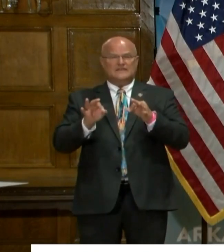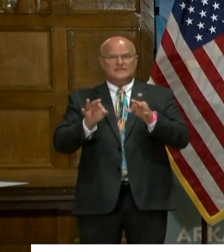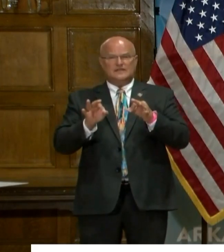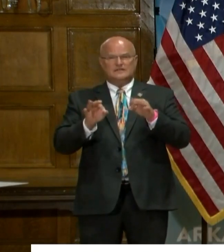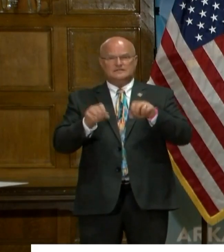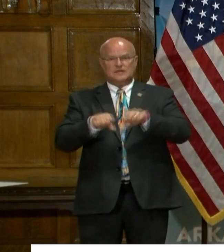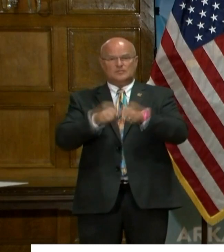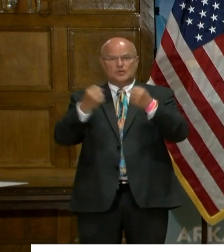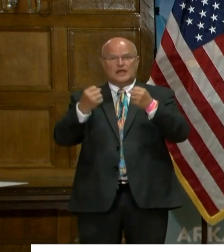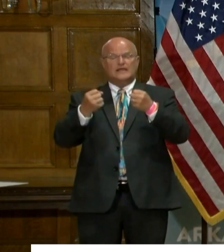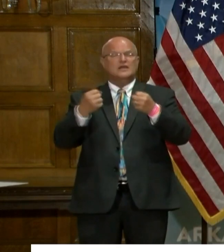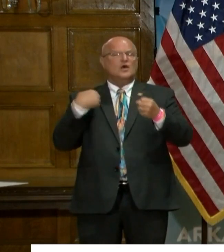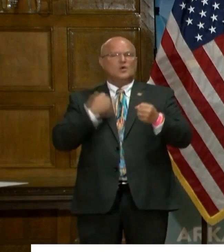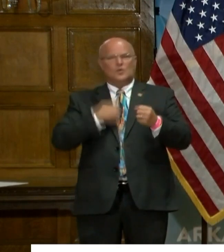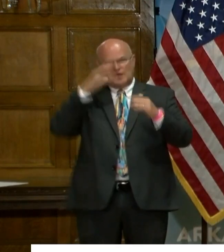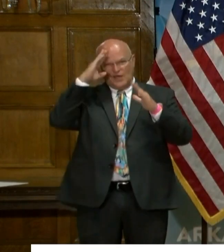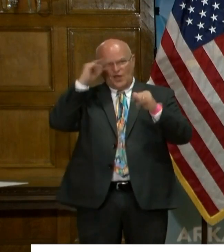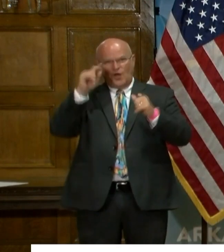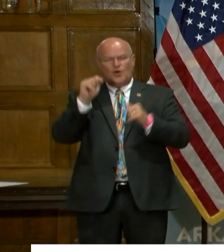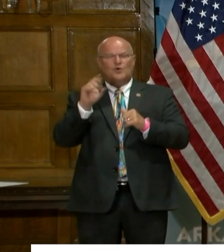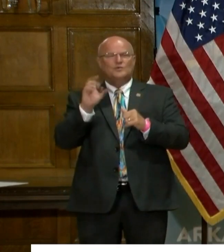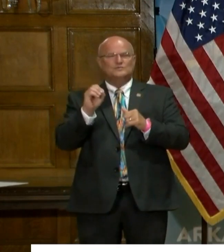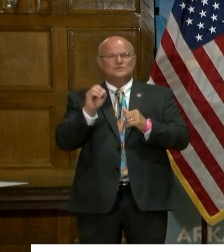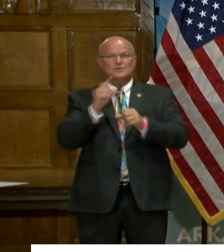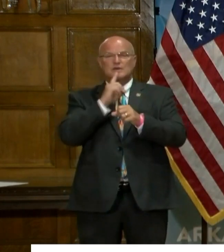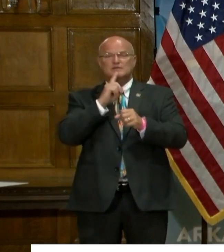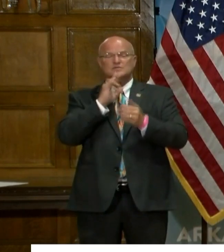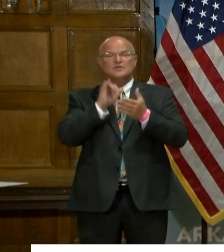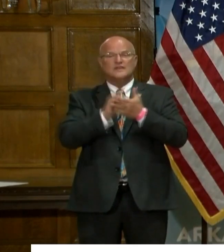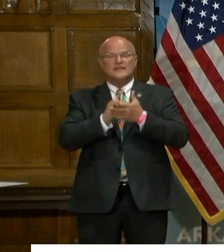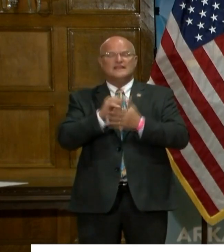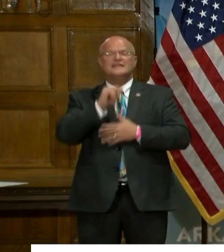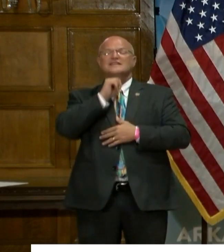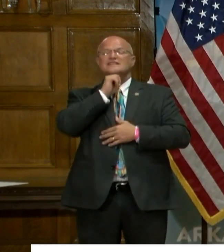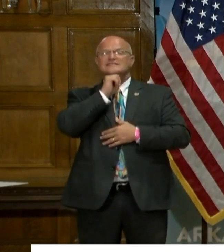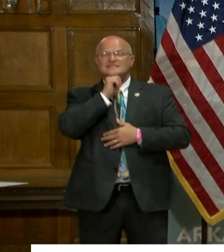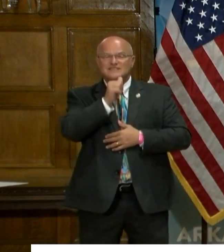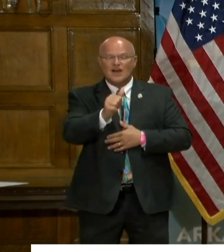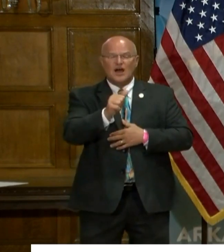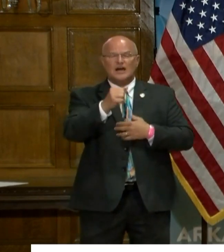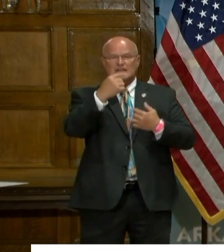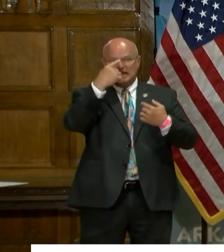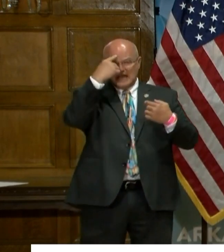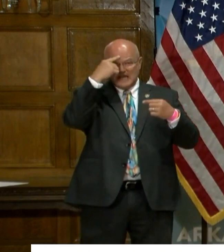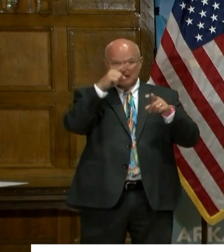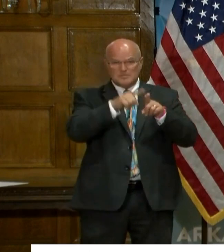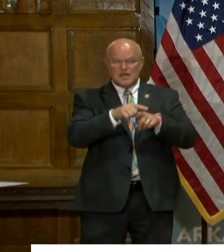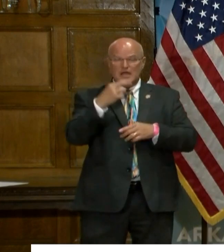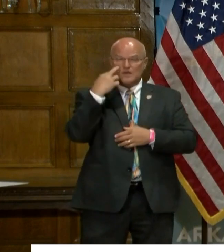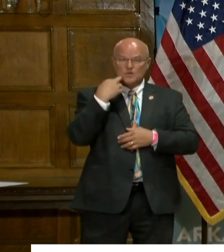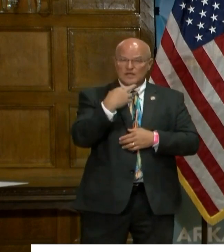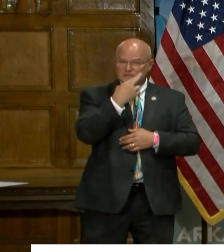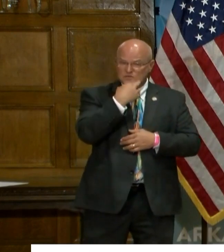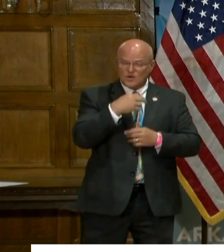out there, we hope to be able to make sure those non-compliant restaurants or